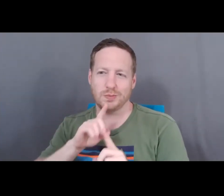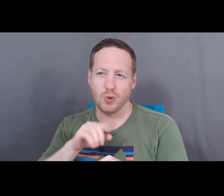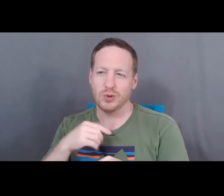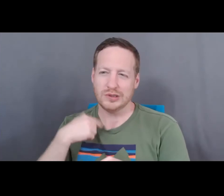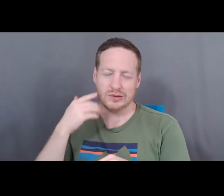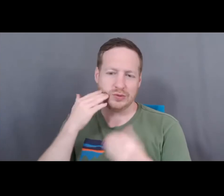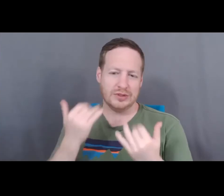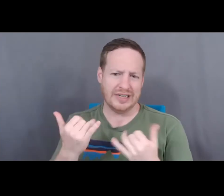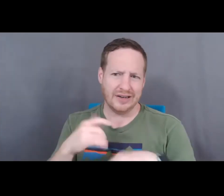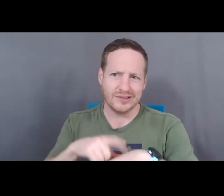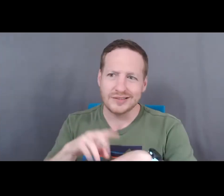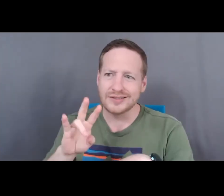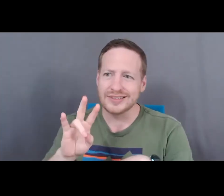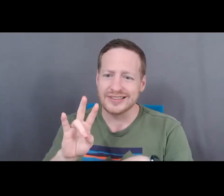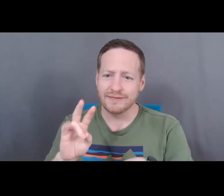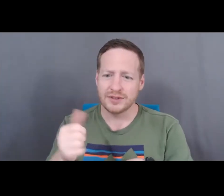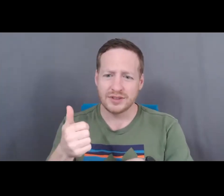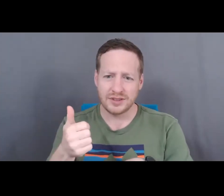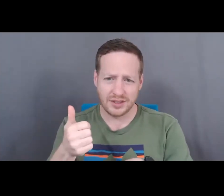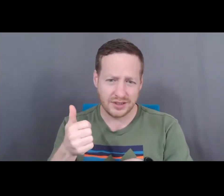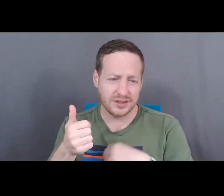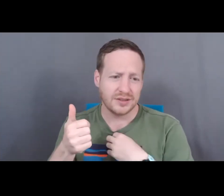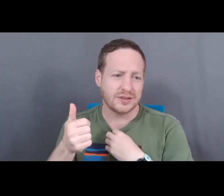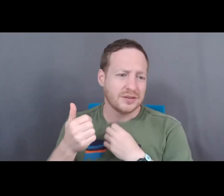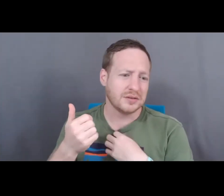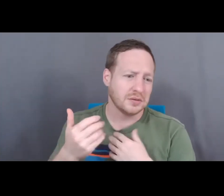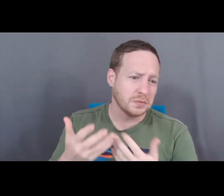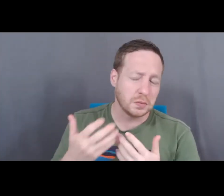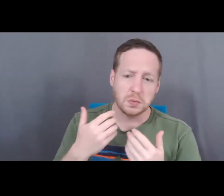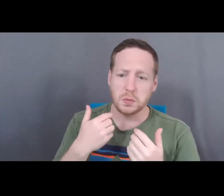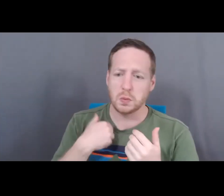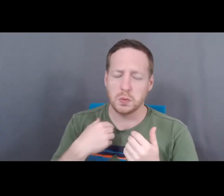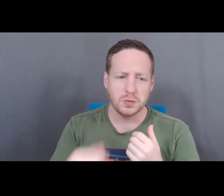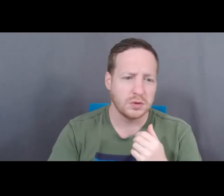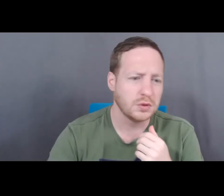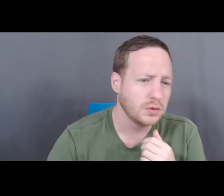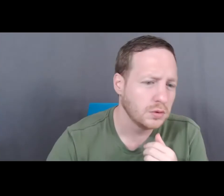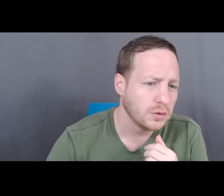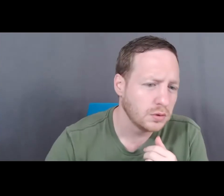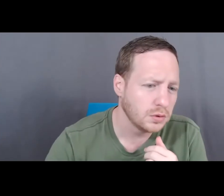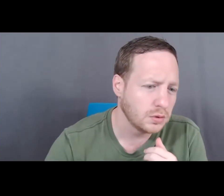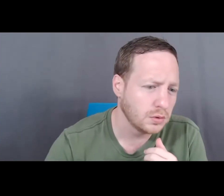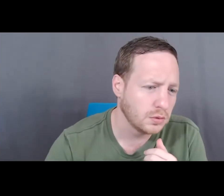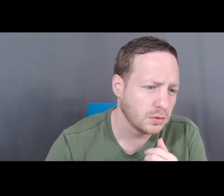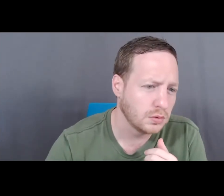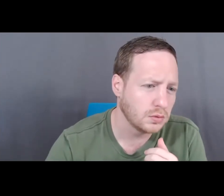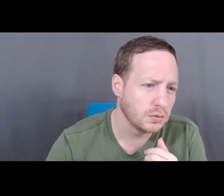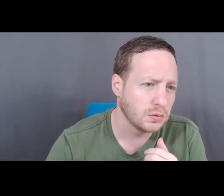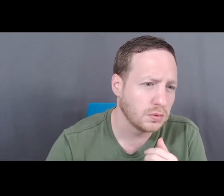committee reports. But it is 7:10. So